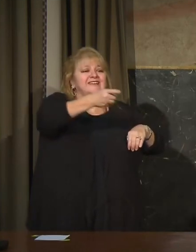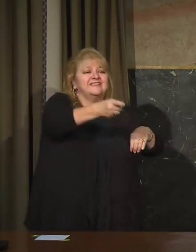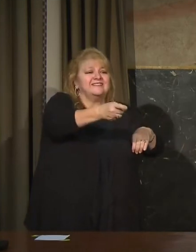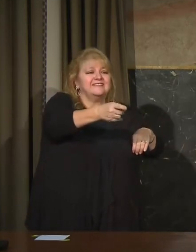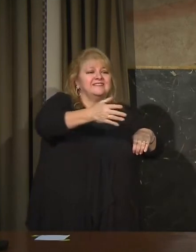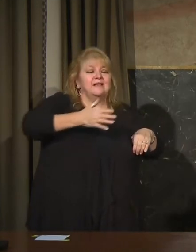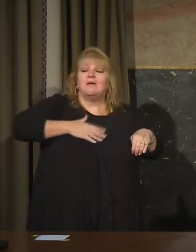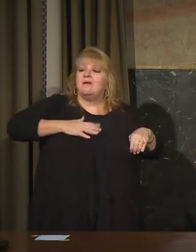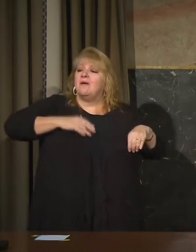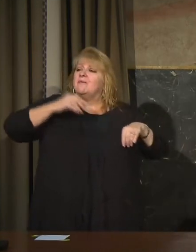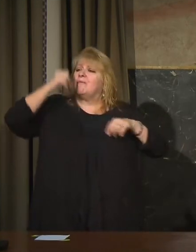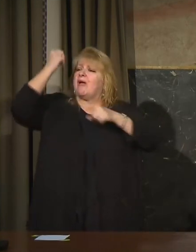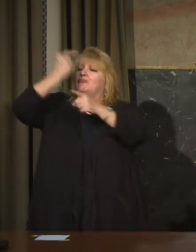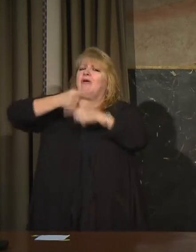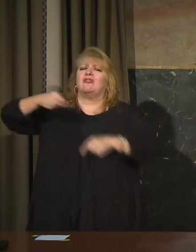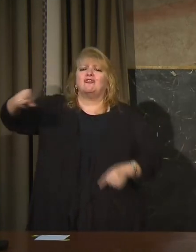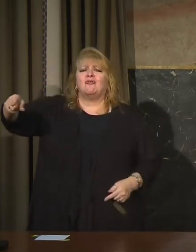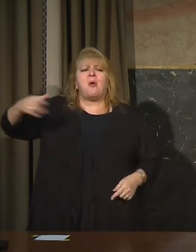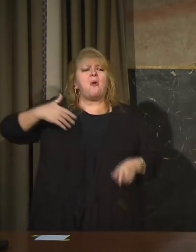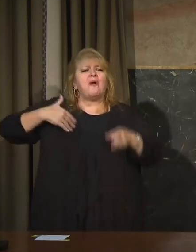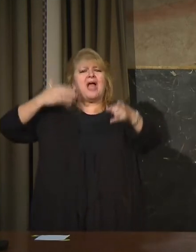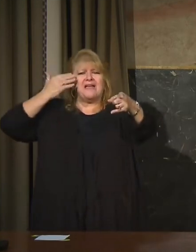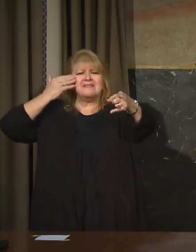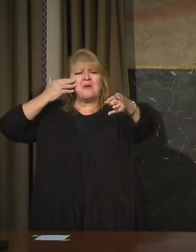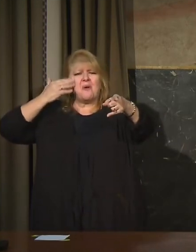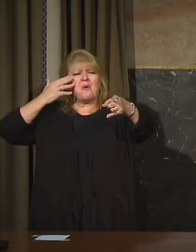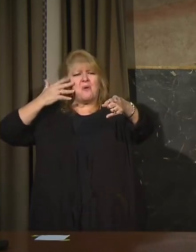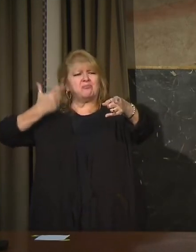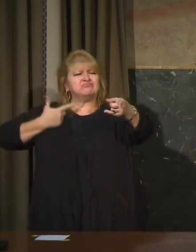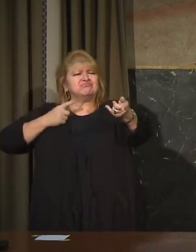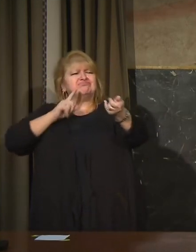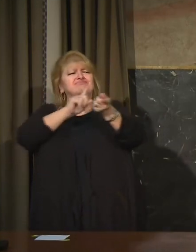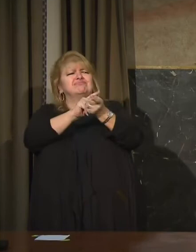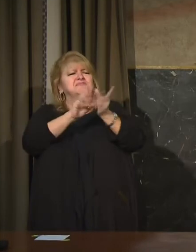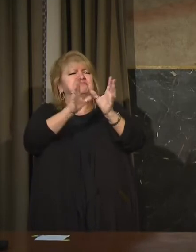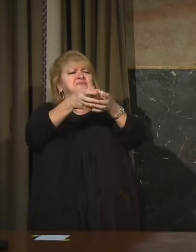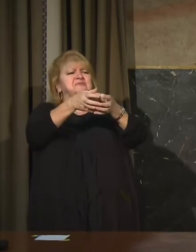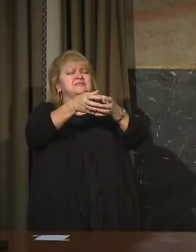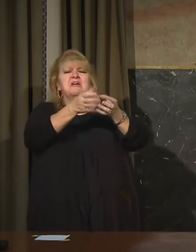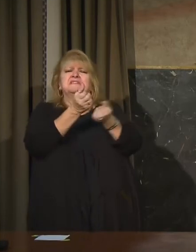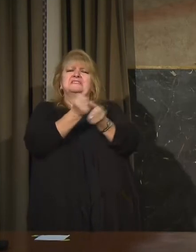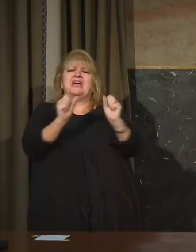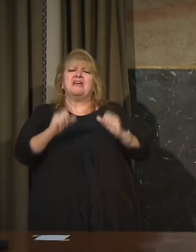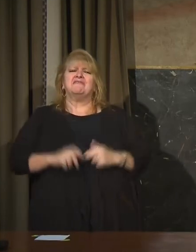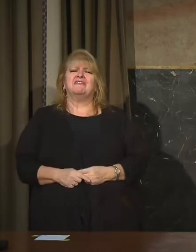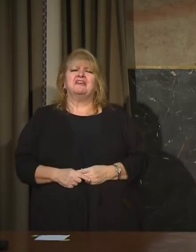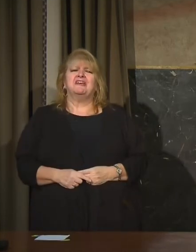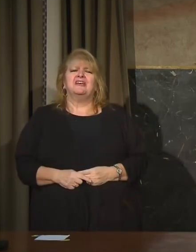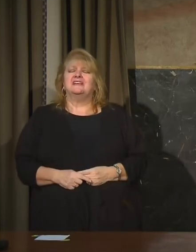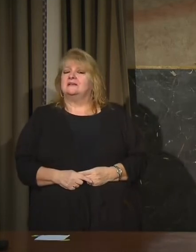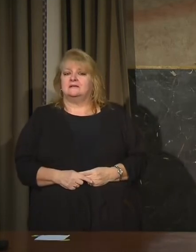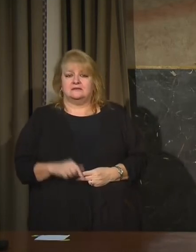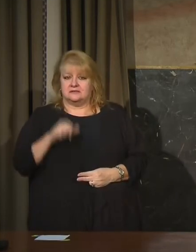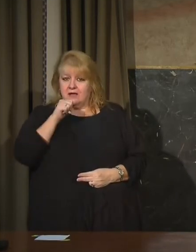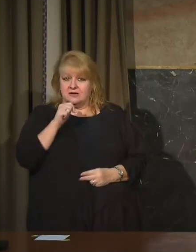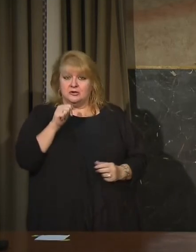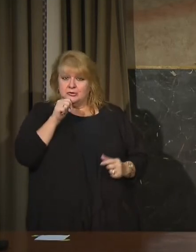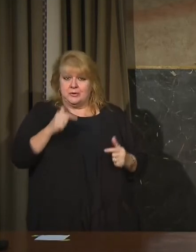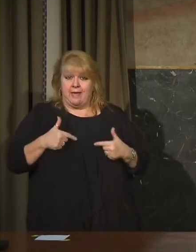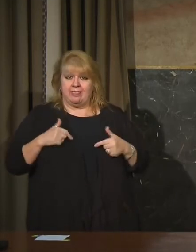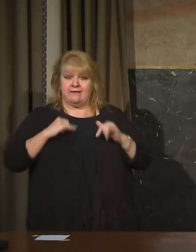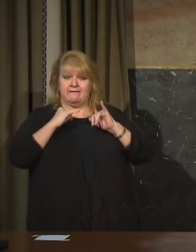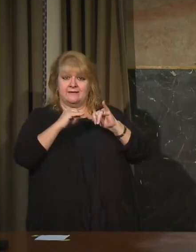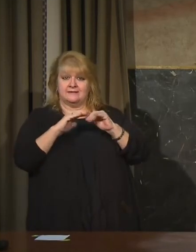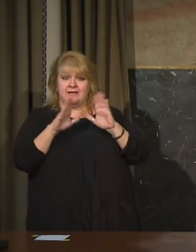whatever, if I know people well, then it must be safe. And it's just not. It's just not. And at the same time, those